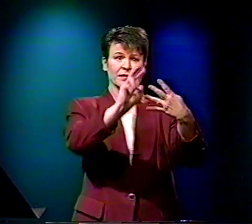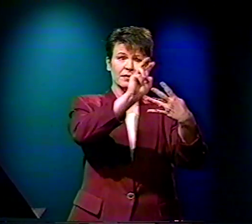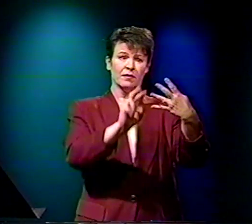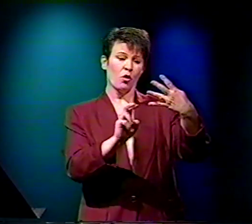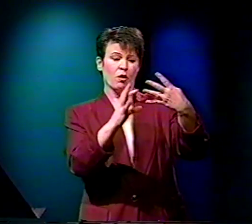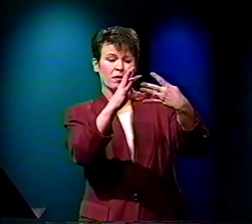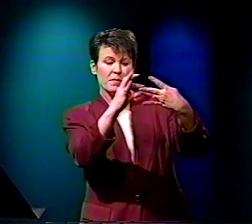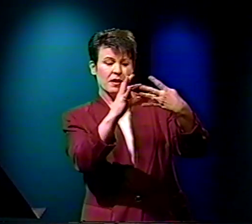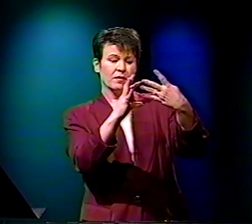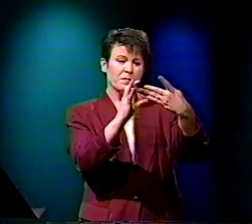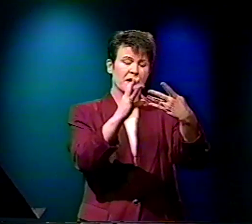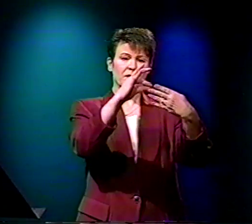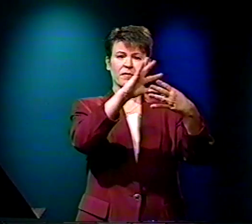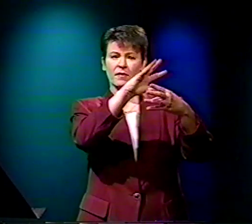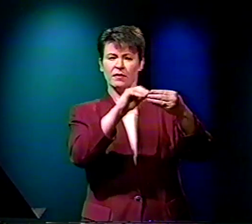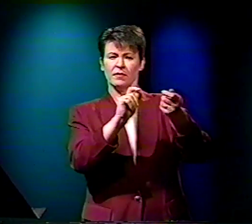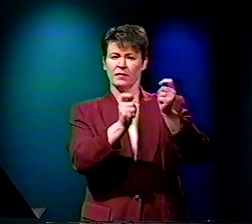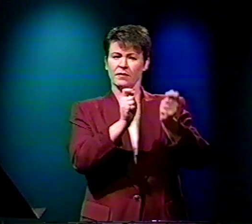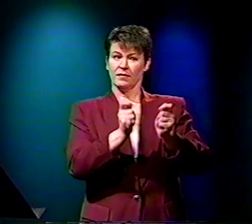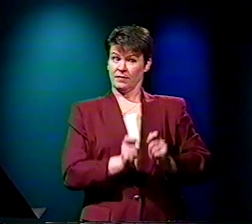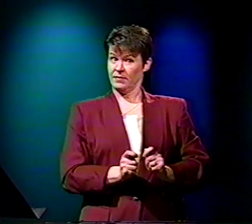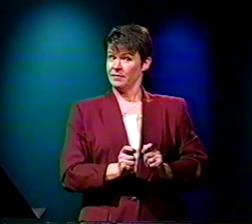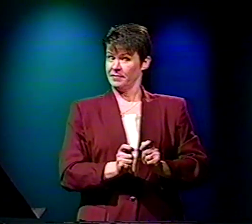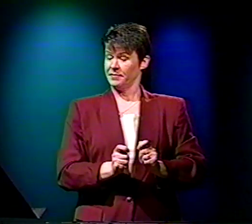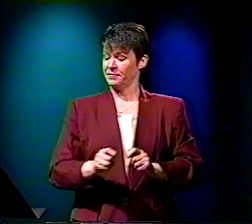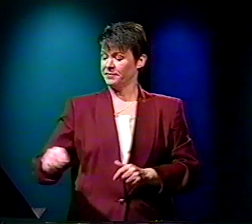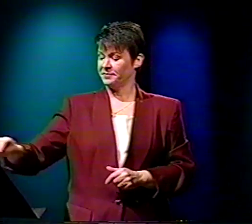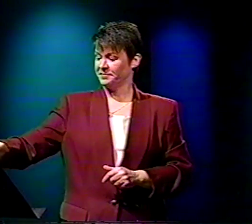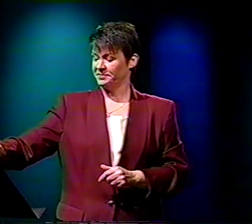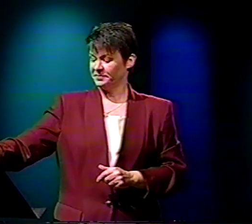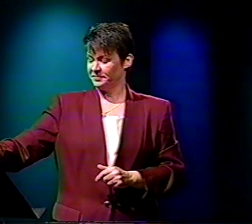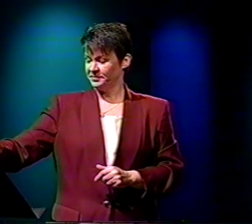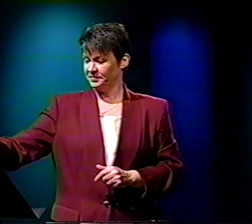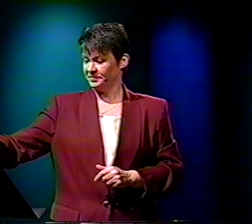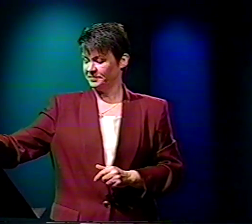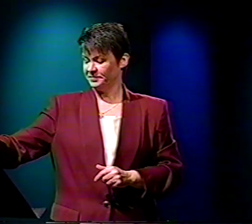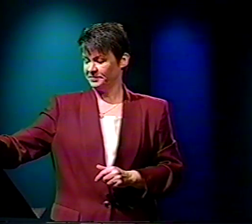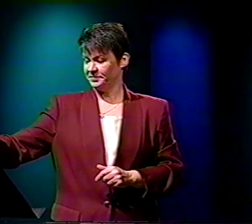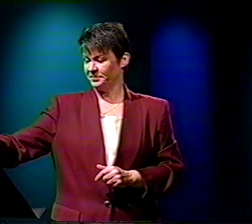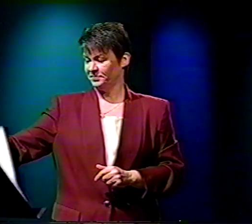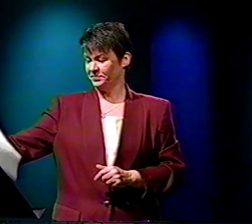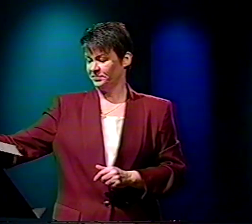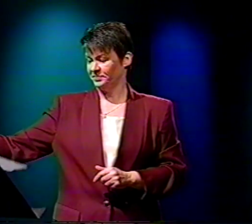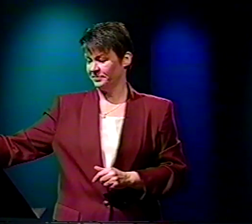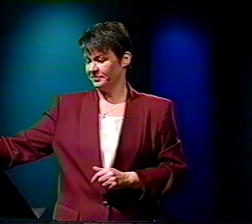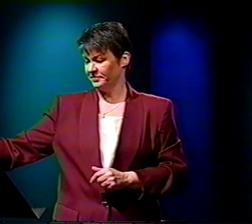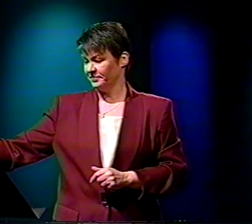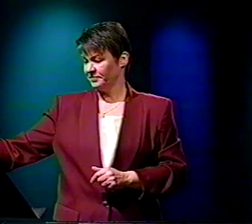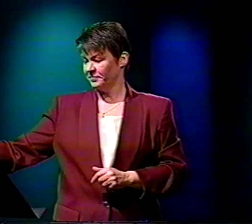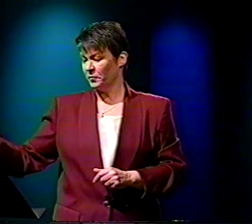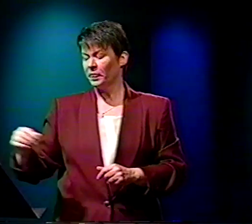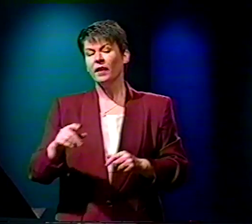of the four service models, or maybe a combination of several models. You need to be adaptable.